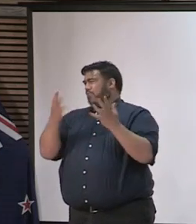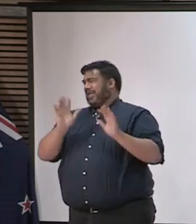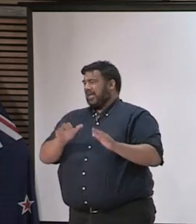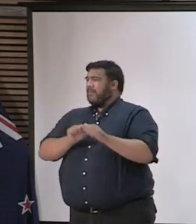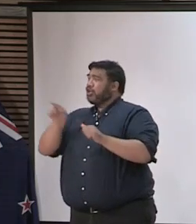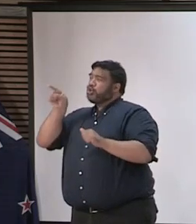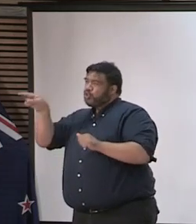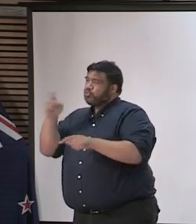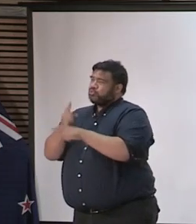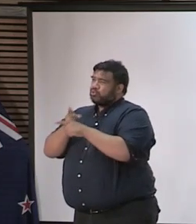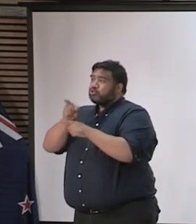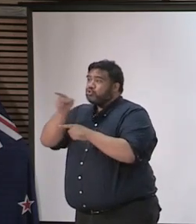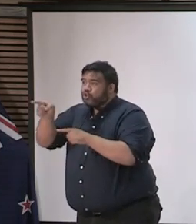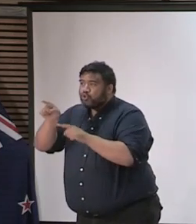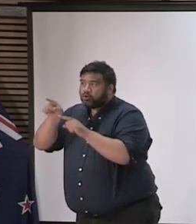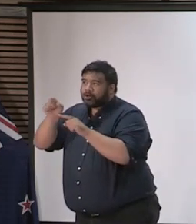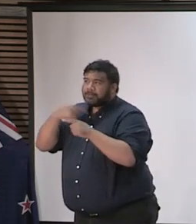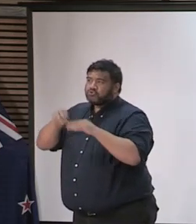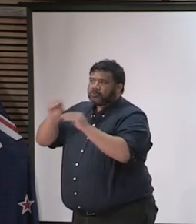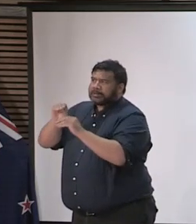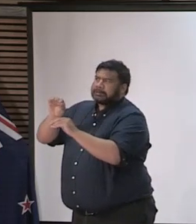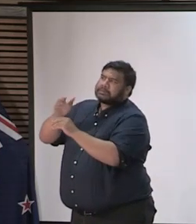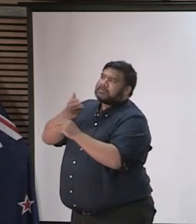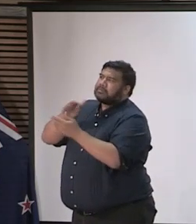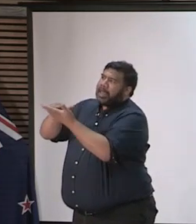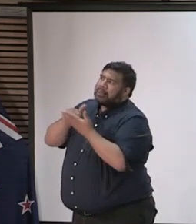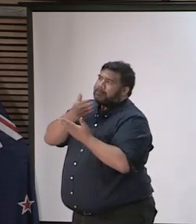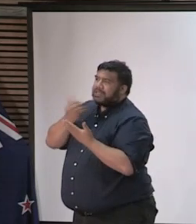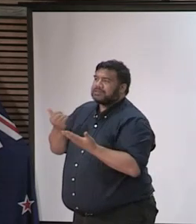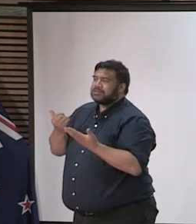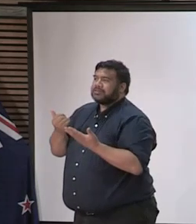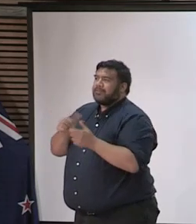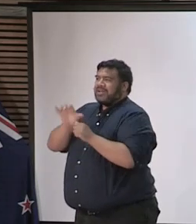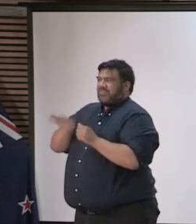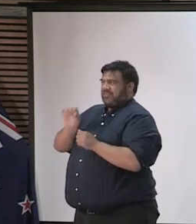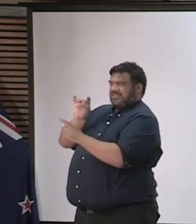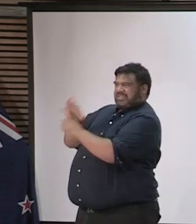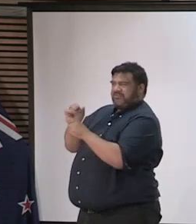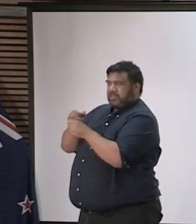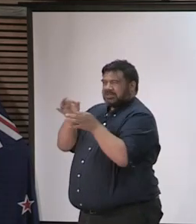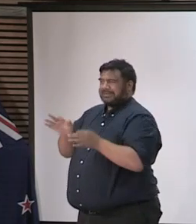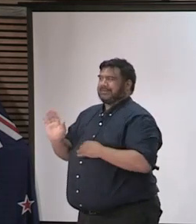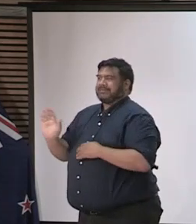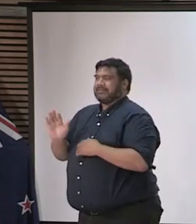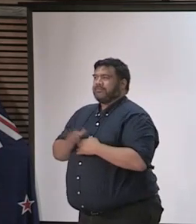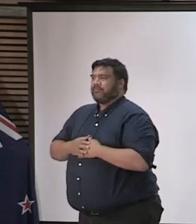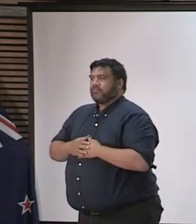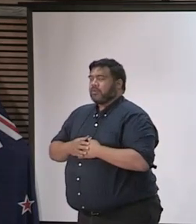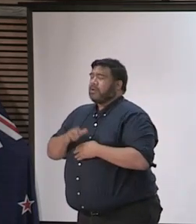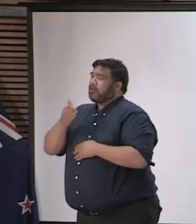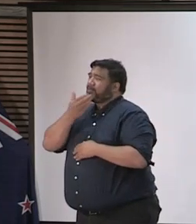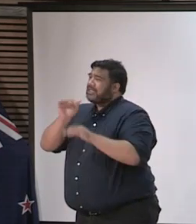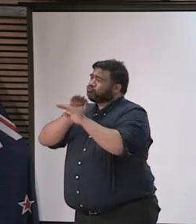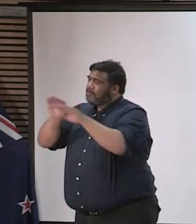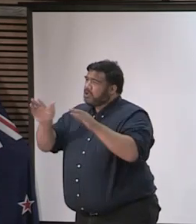to the Ministry of Education about that. But my message to all New Zealanders is, if you can keep your kids at home, please do